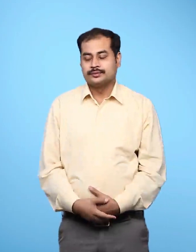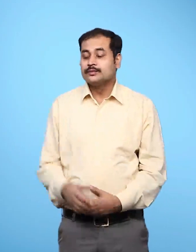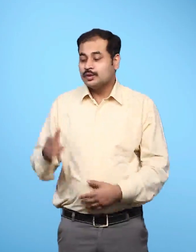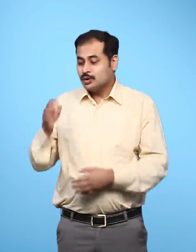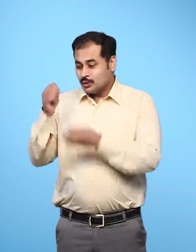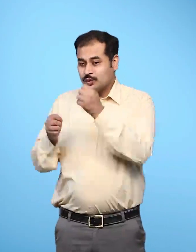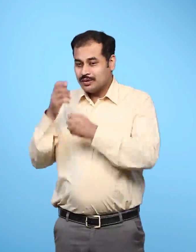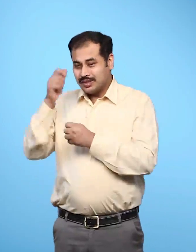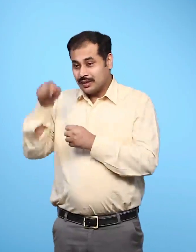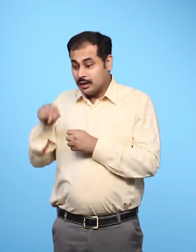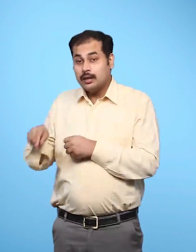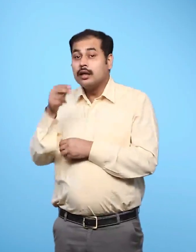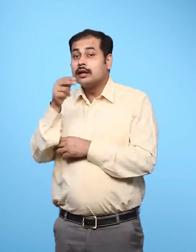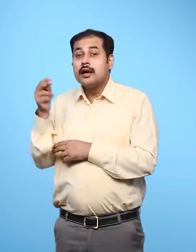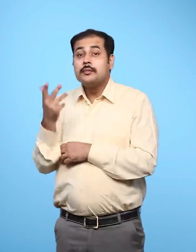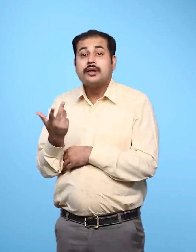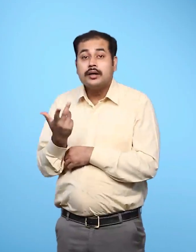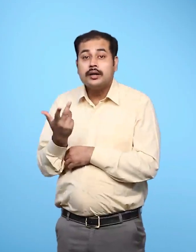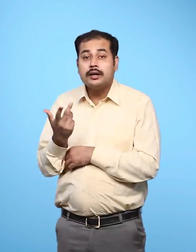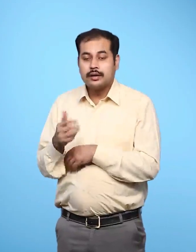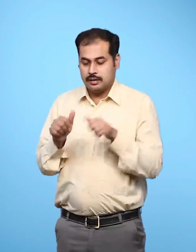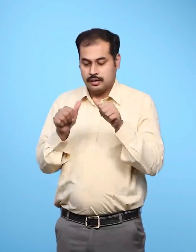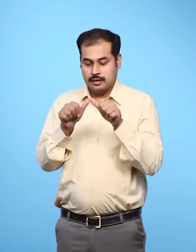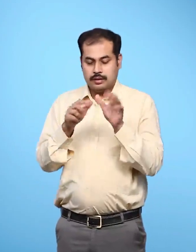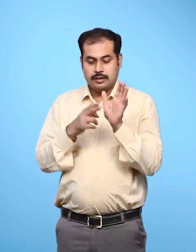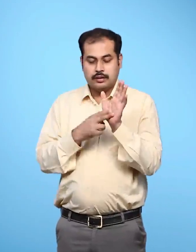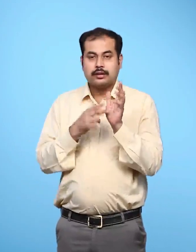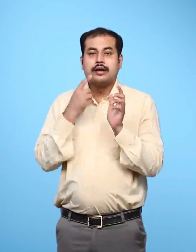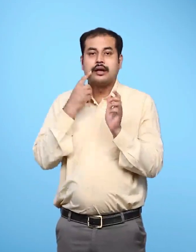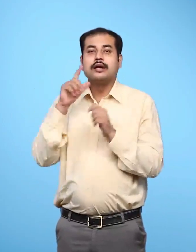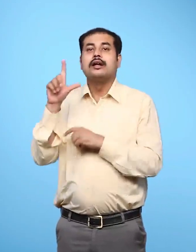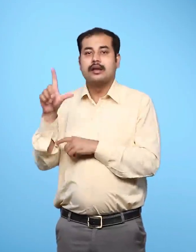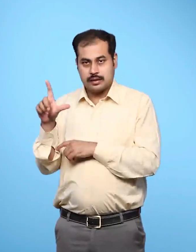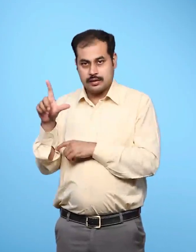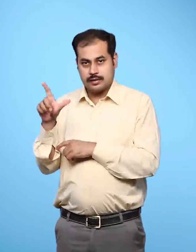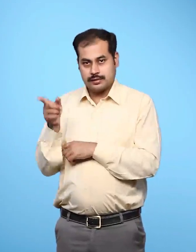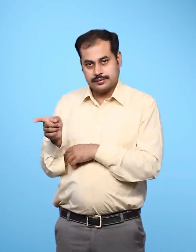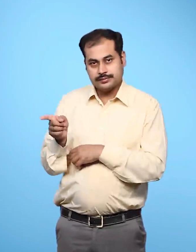Anil is a milkman. Question 6.